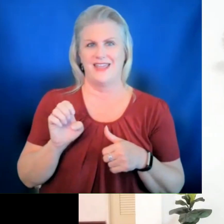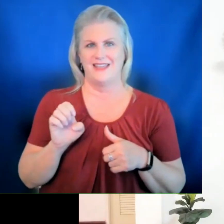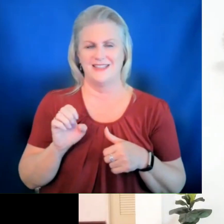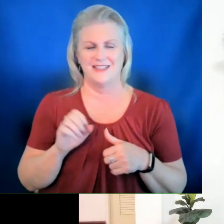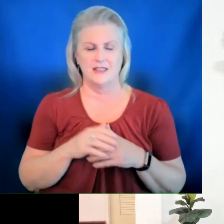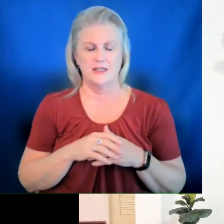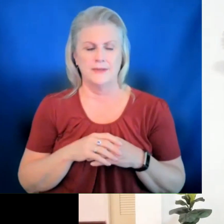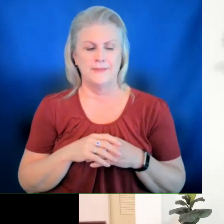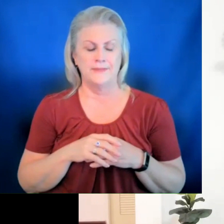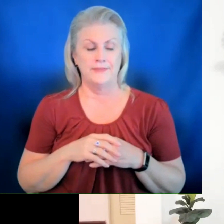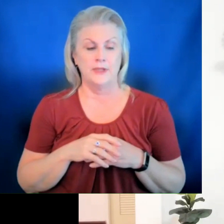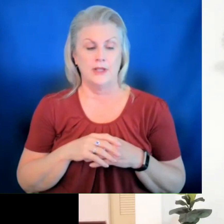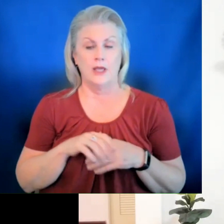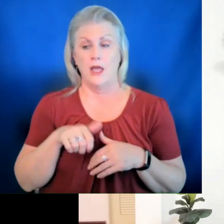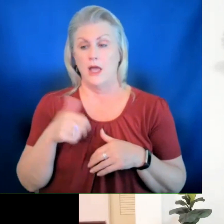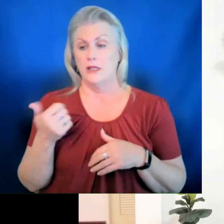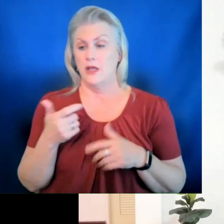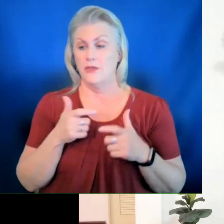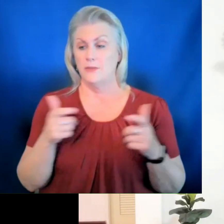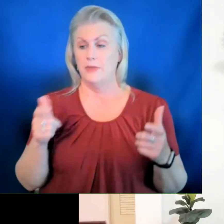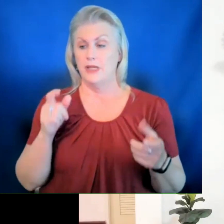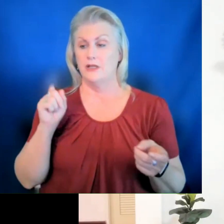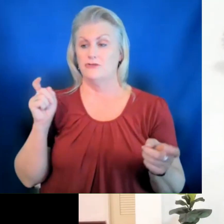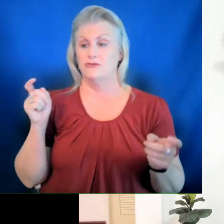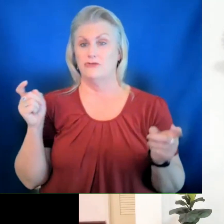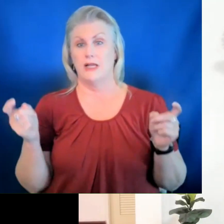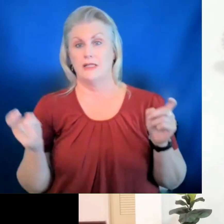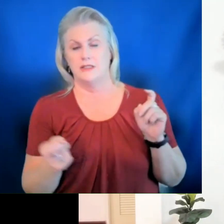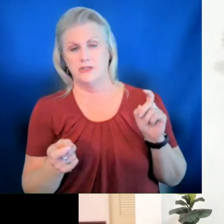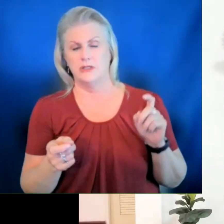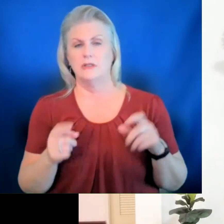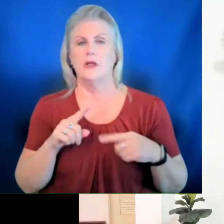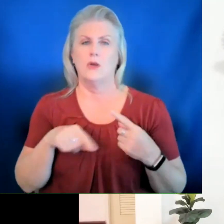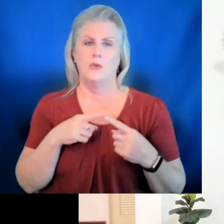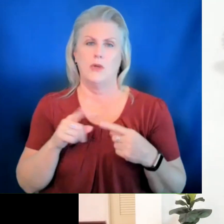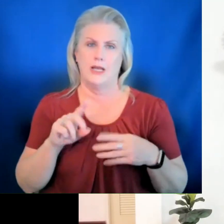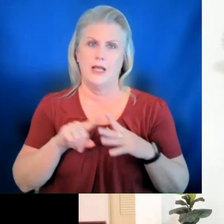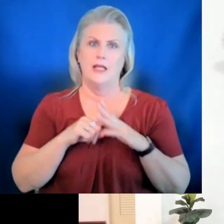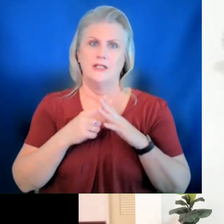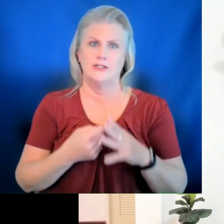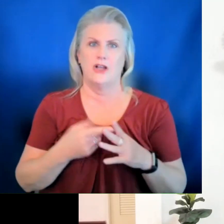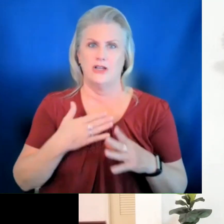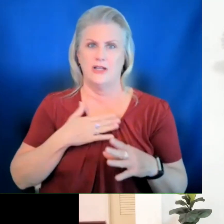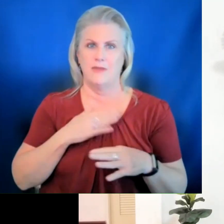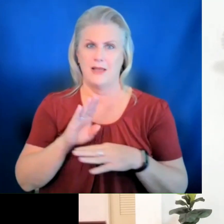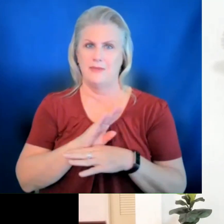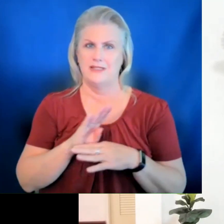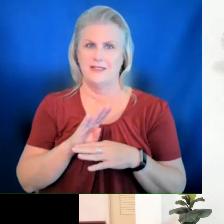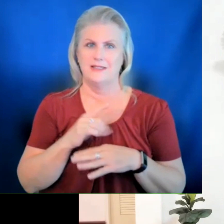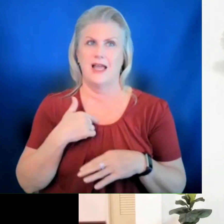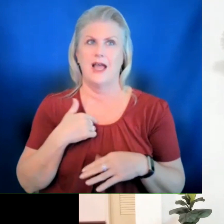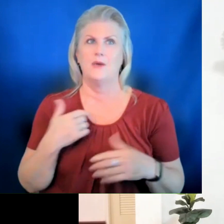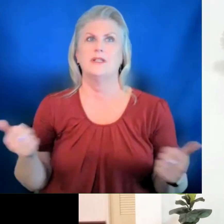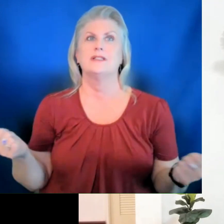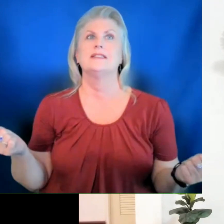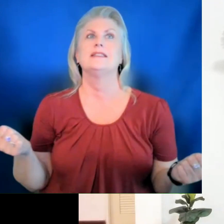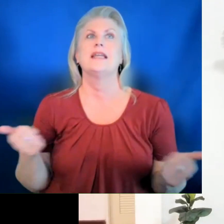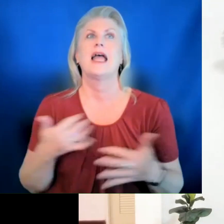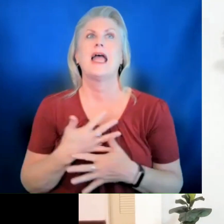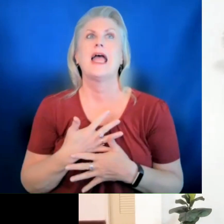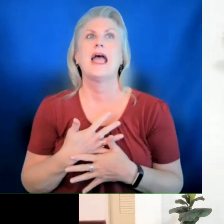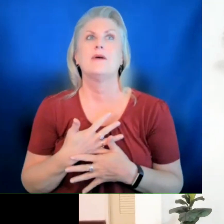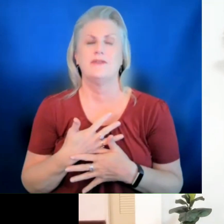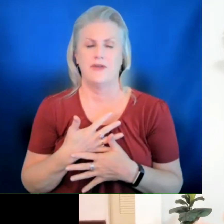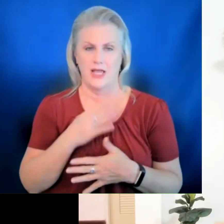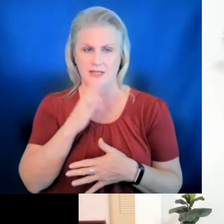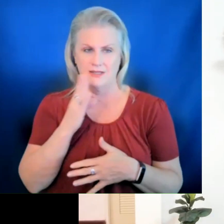transitions. Then another big transition that came, it was when I started my business. I was terrified. I